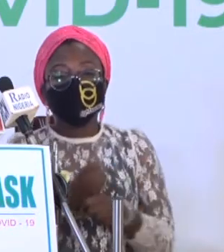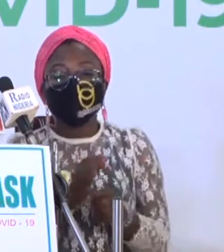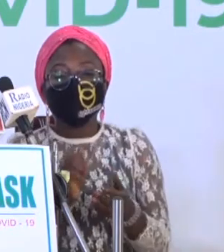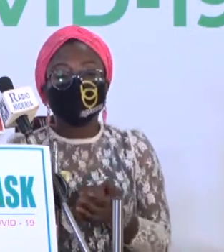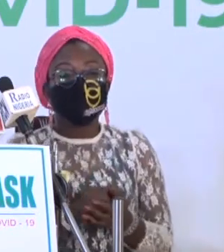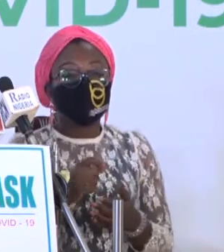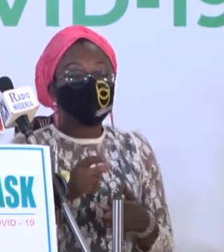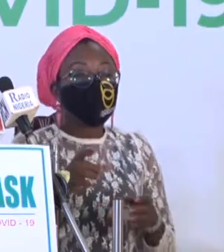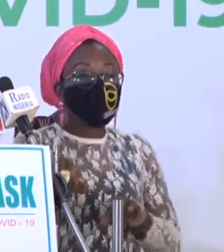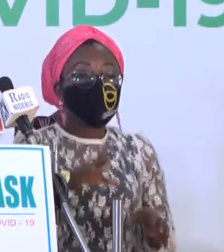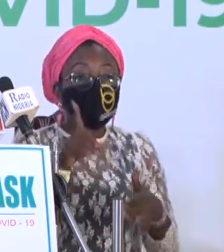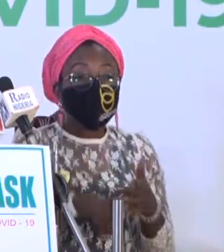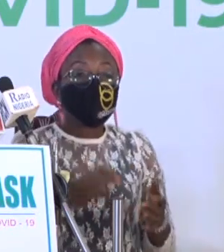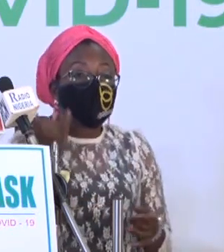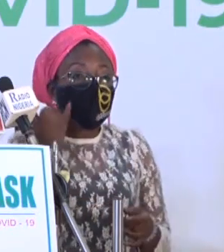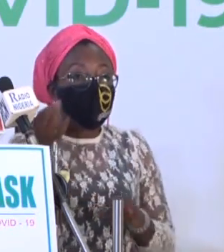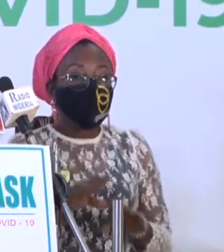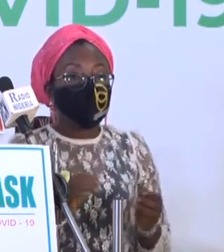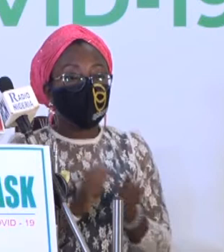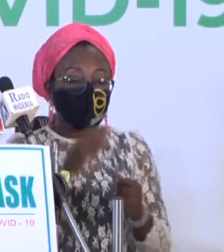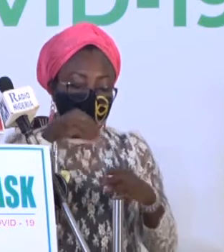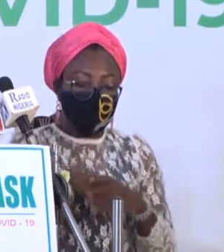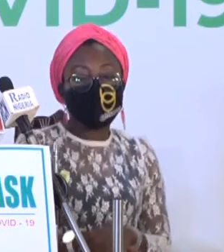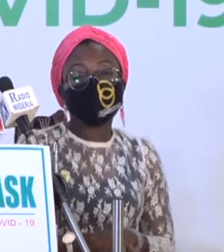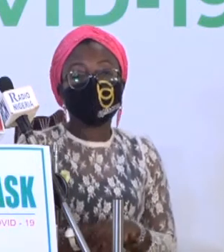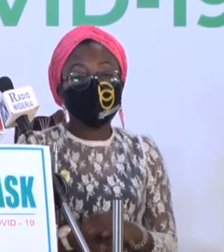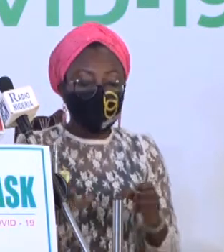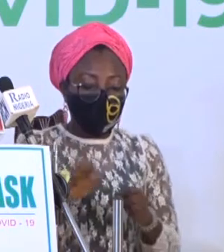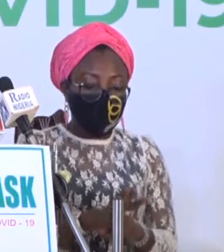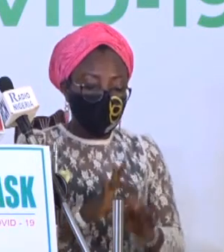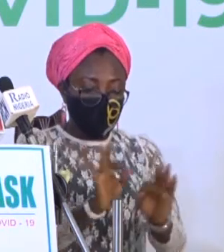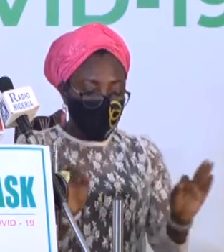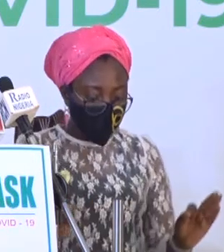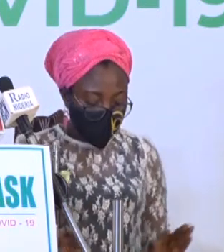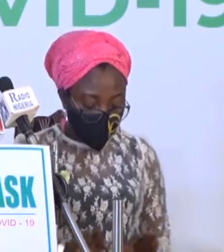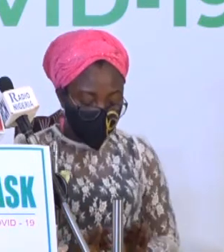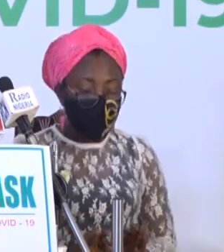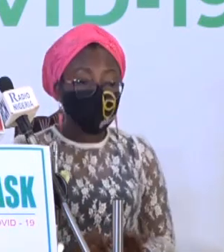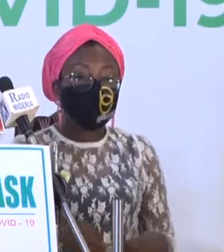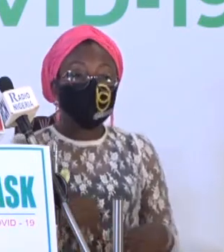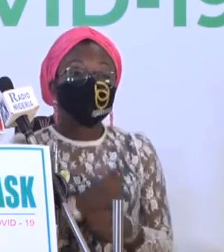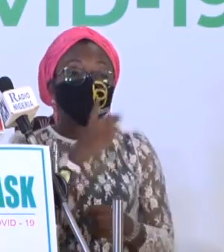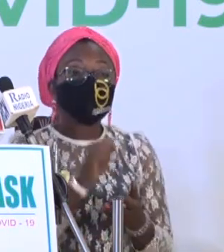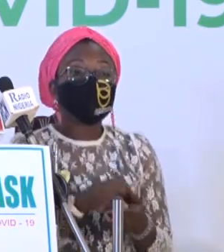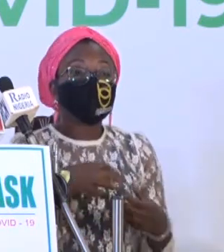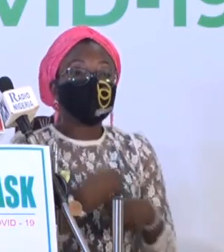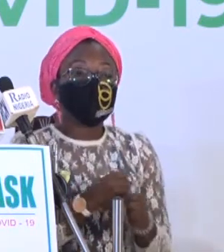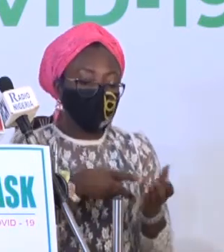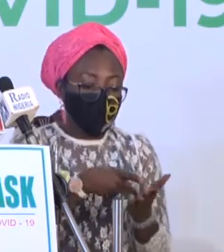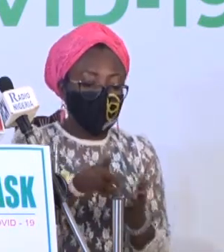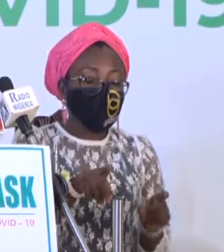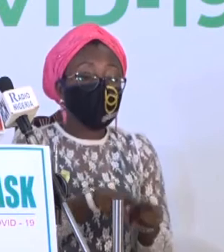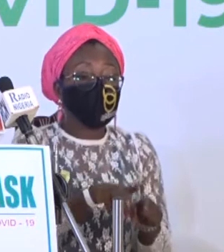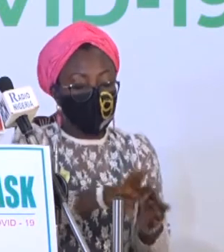our territory, which means you have to complete the form. You have to make sure you make payment as evidence